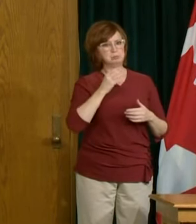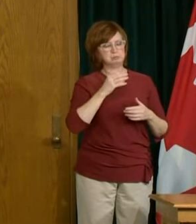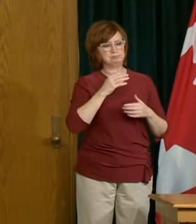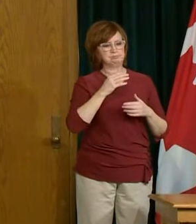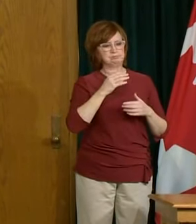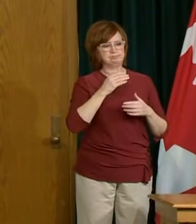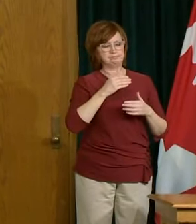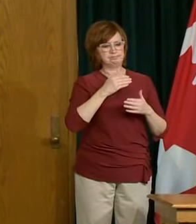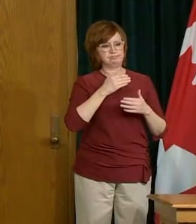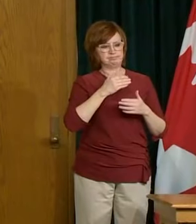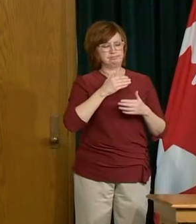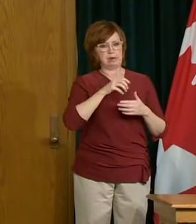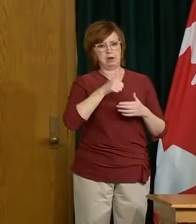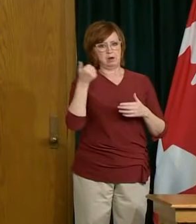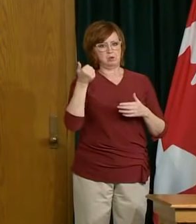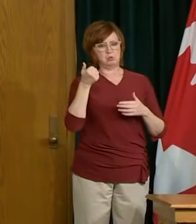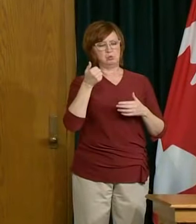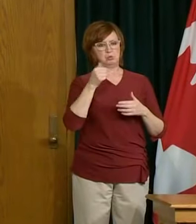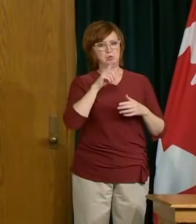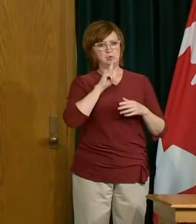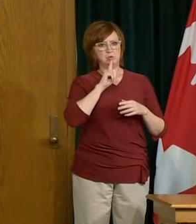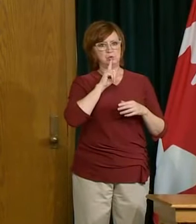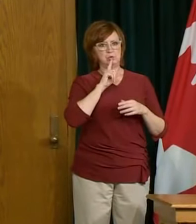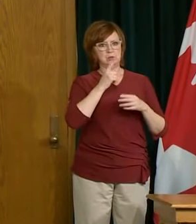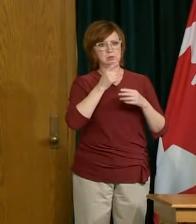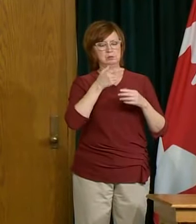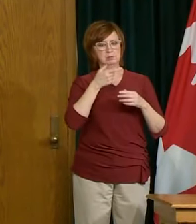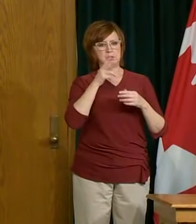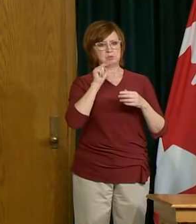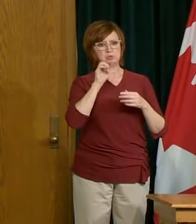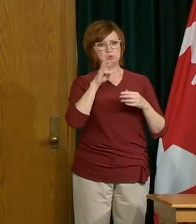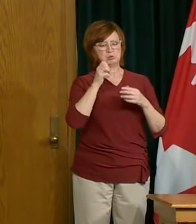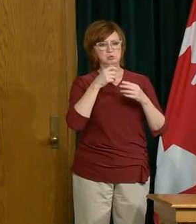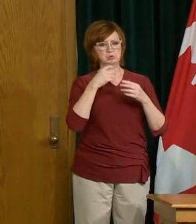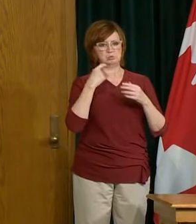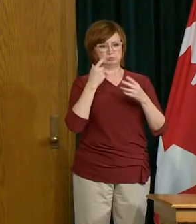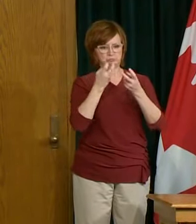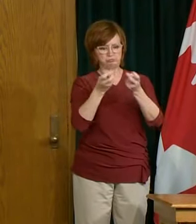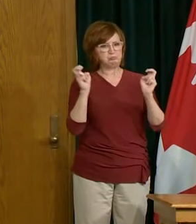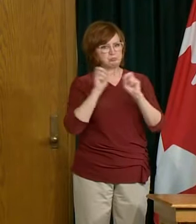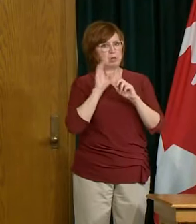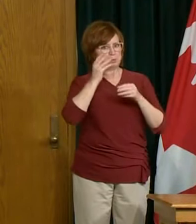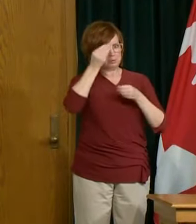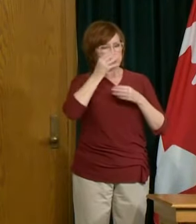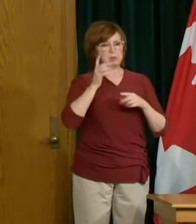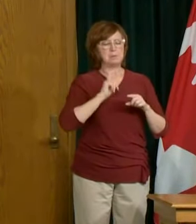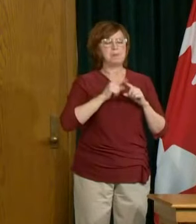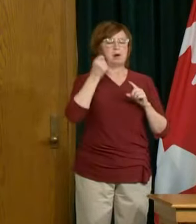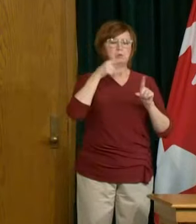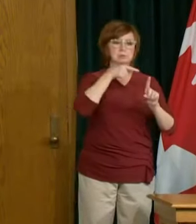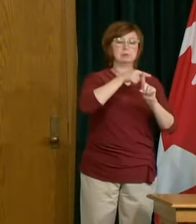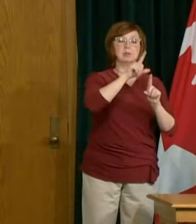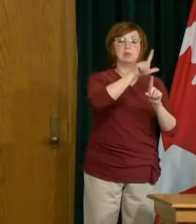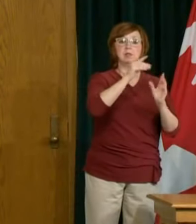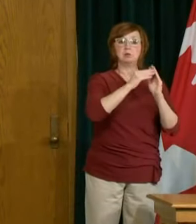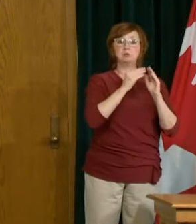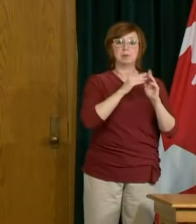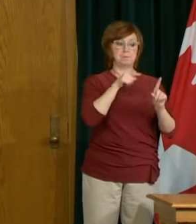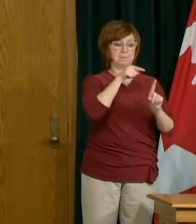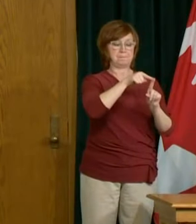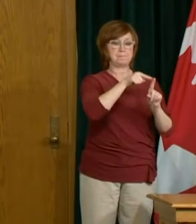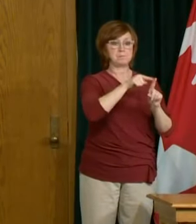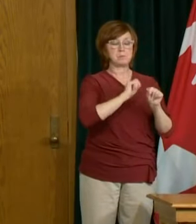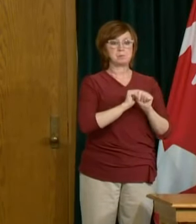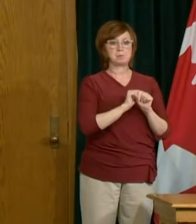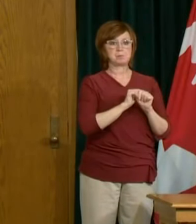briefing. But certainly, even in a setting where there's a community outbreak, like in the Loche area, on the one hand, we expect